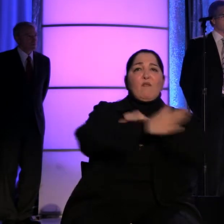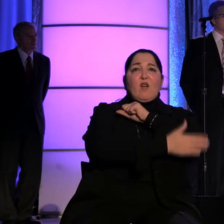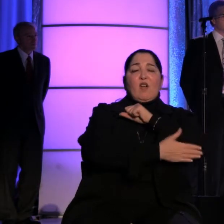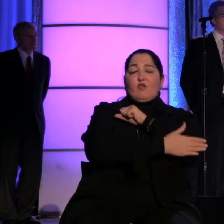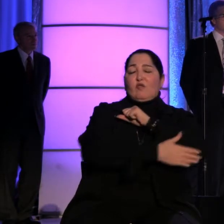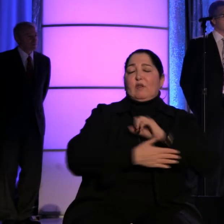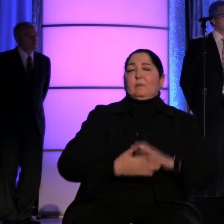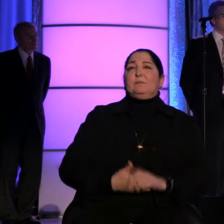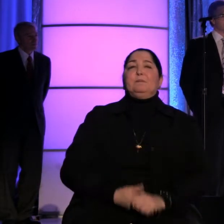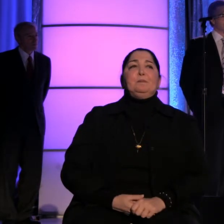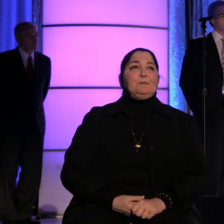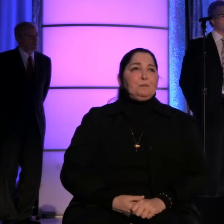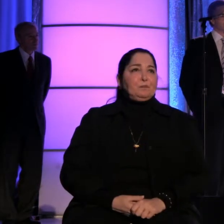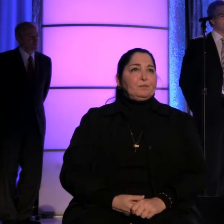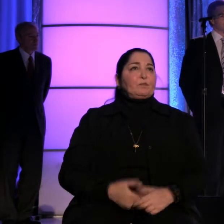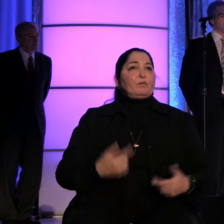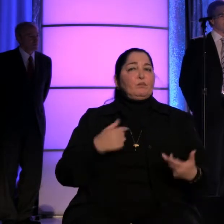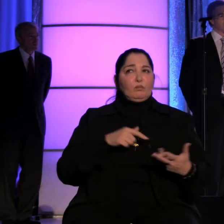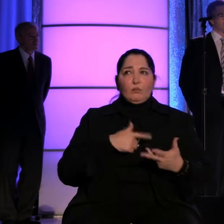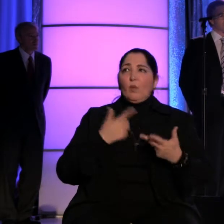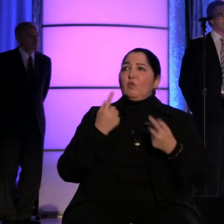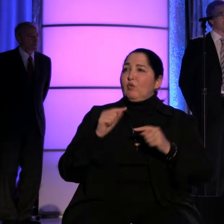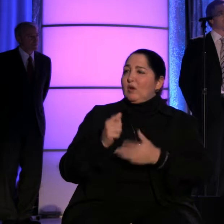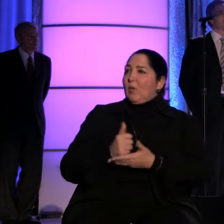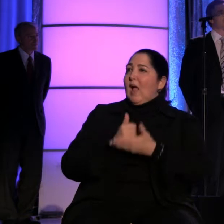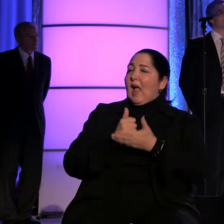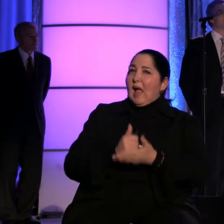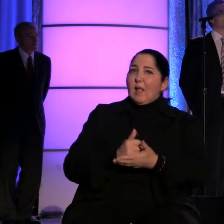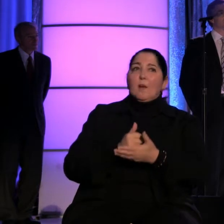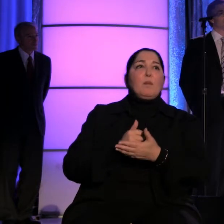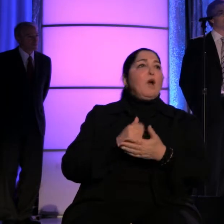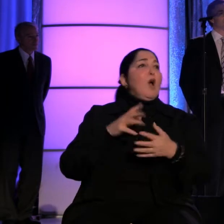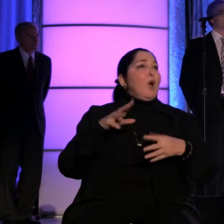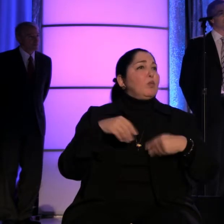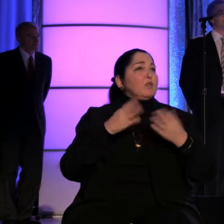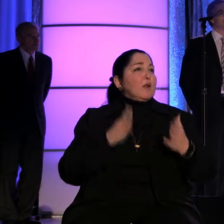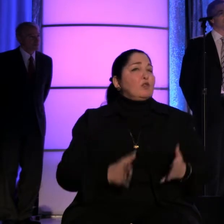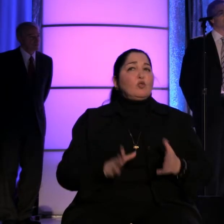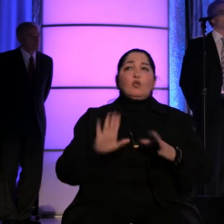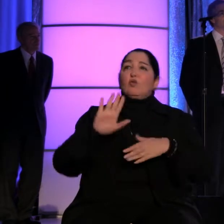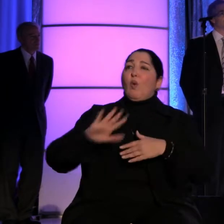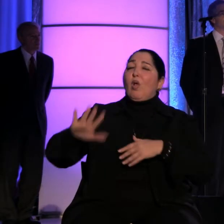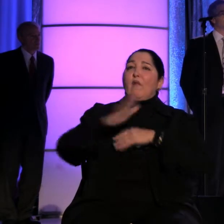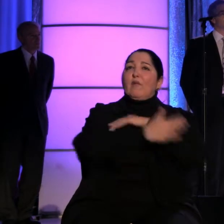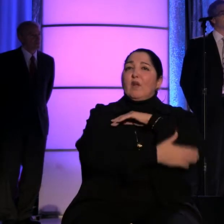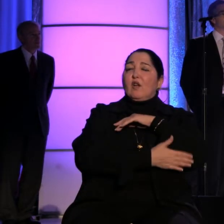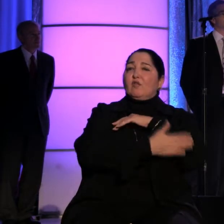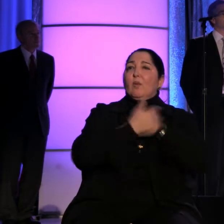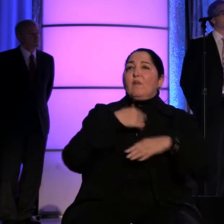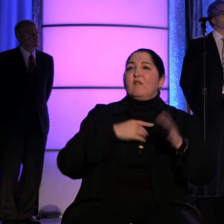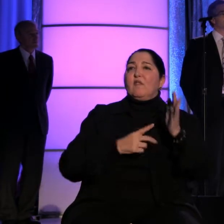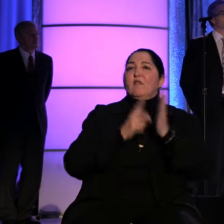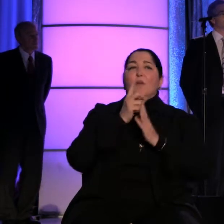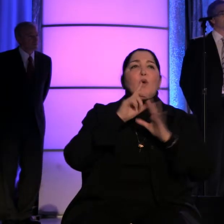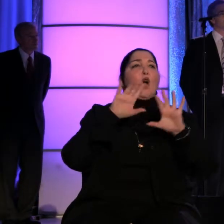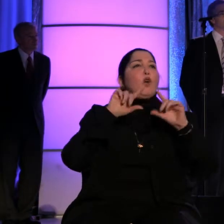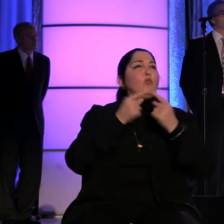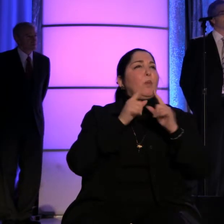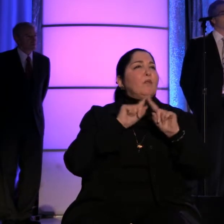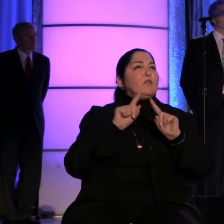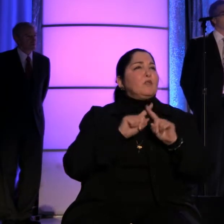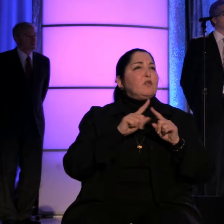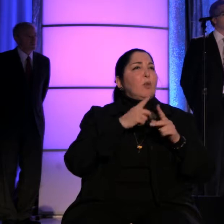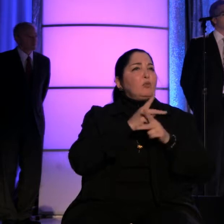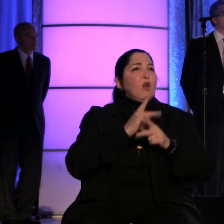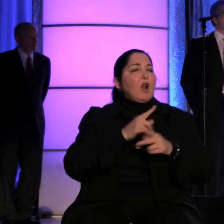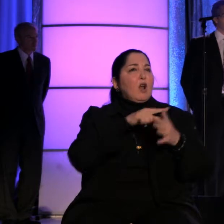country to augment their efforts and improve their content and operations. We've developed a suite of products and opportunities that we'd like to